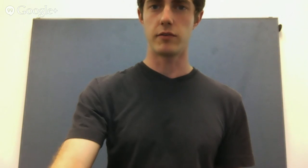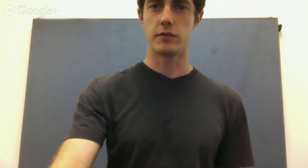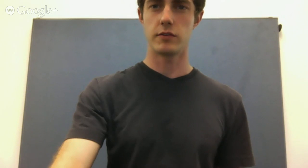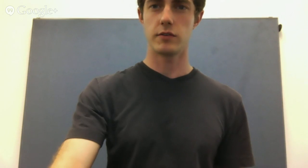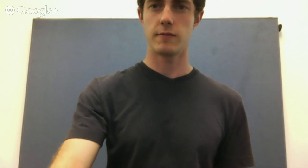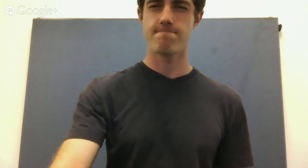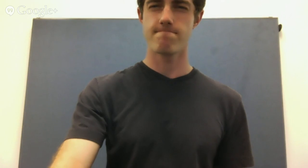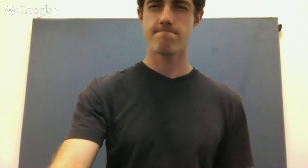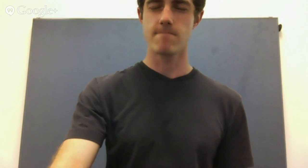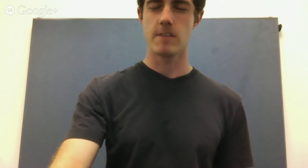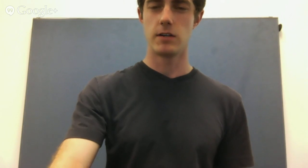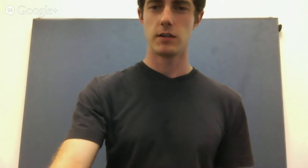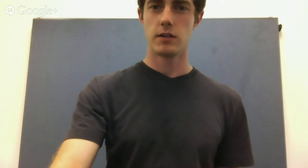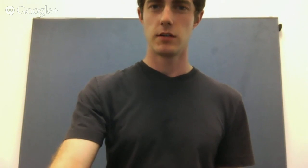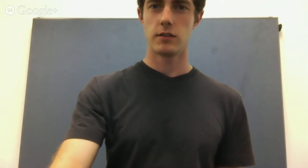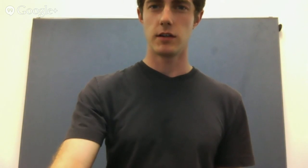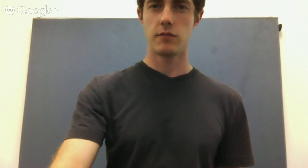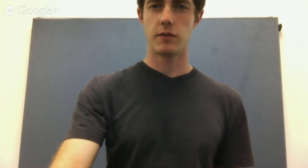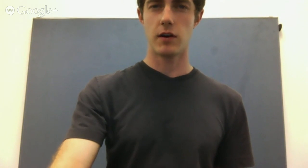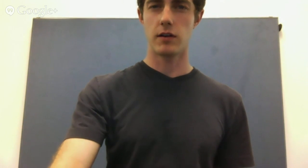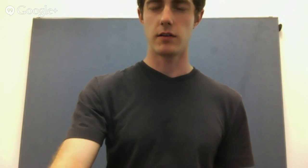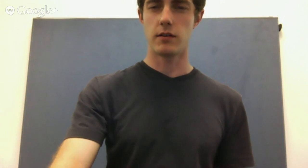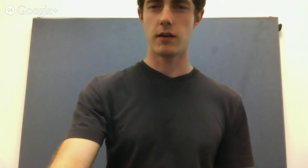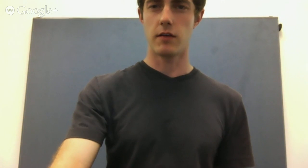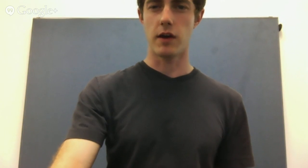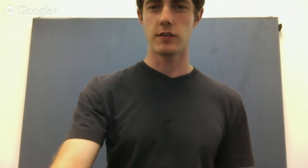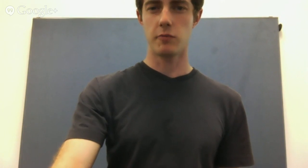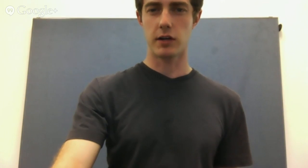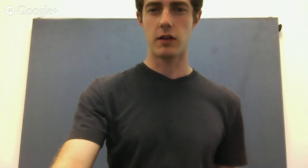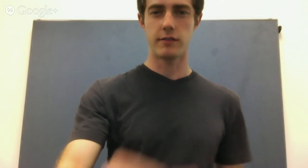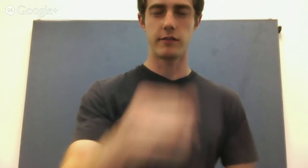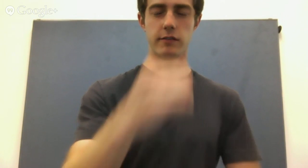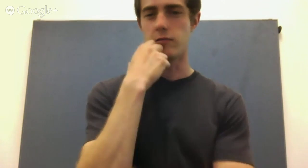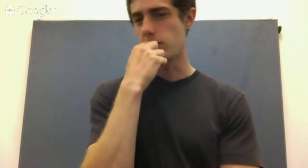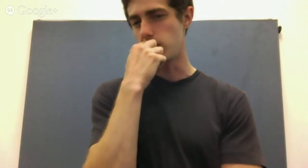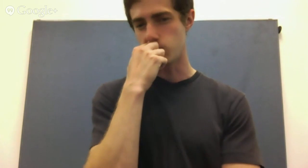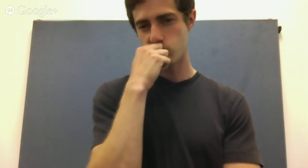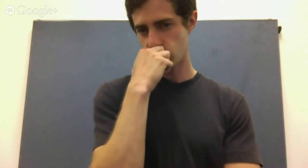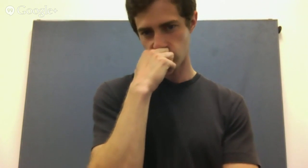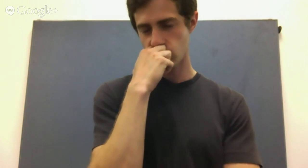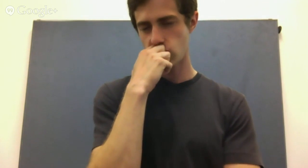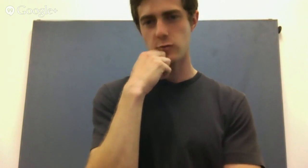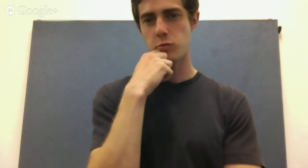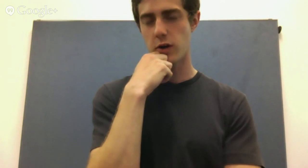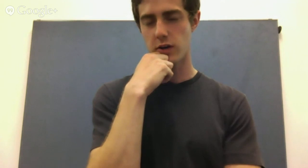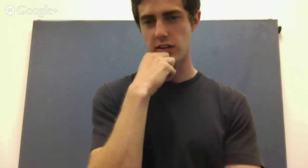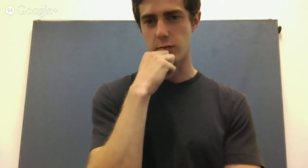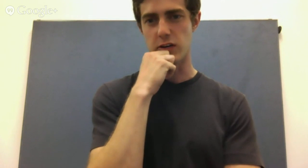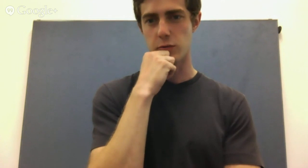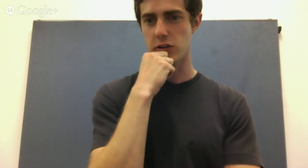preference. I need to figure out it. I just have my glosses in Evernote, which is probably not the best place to